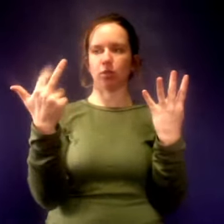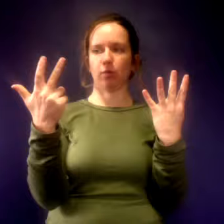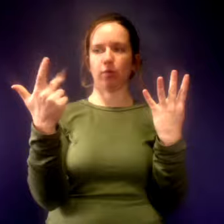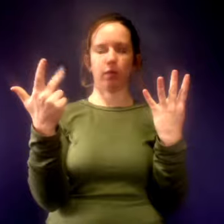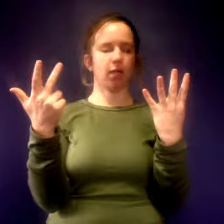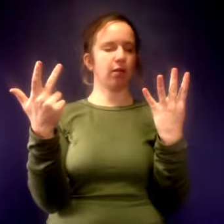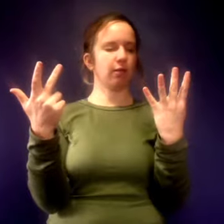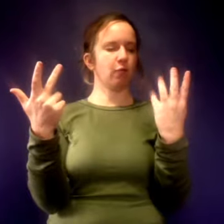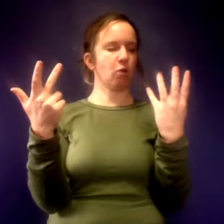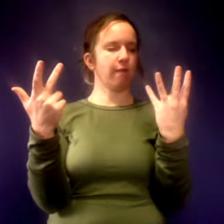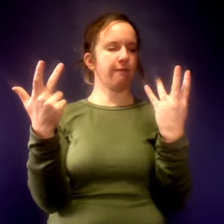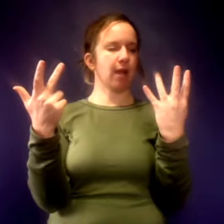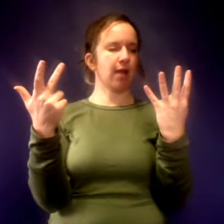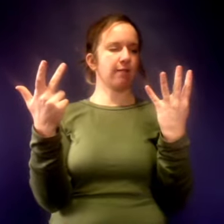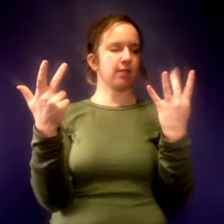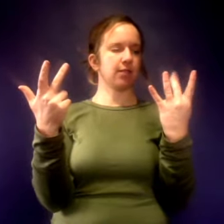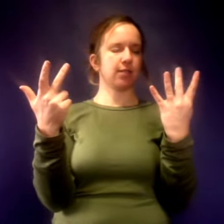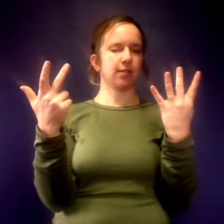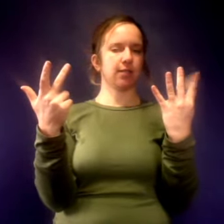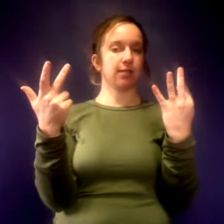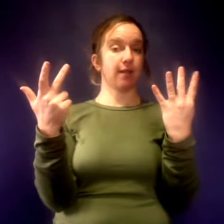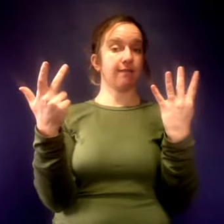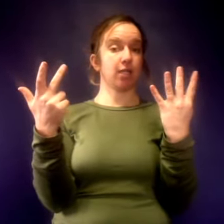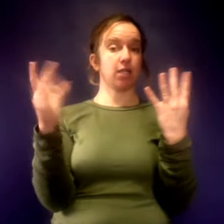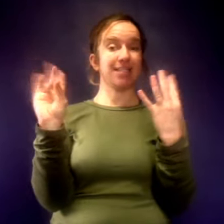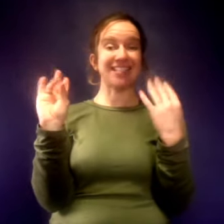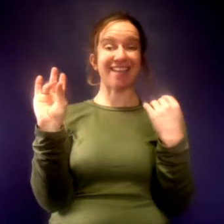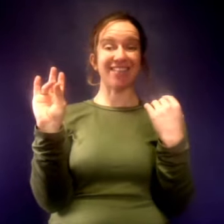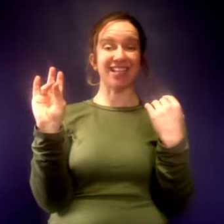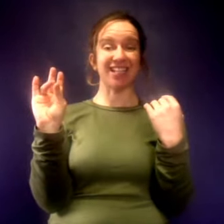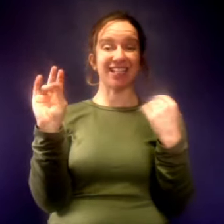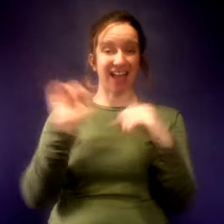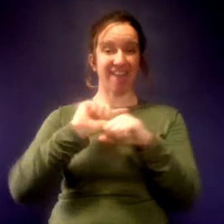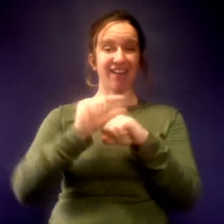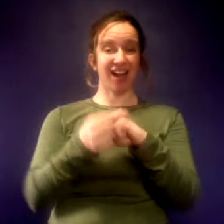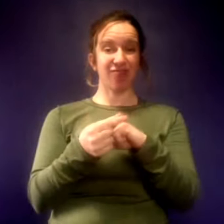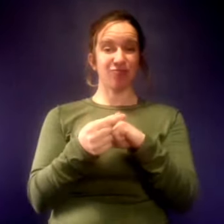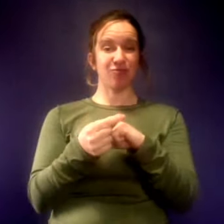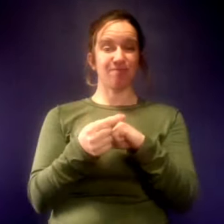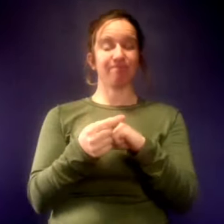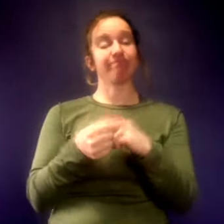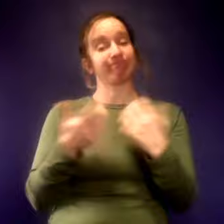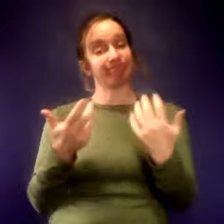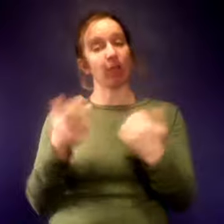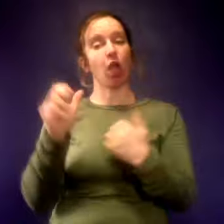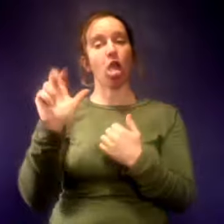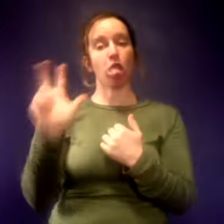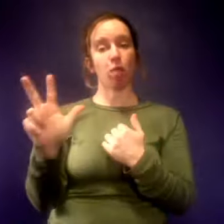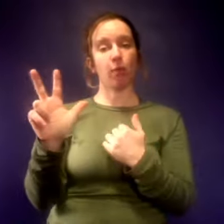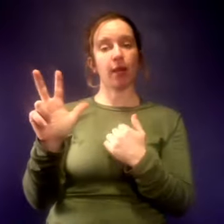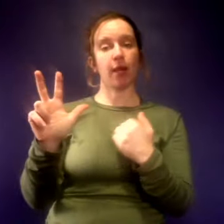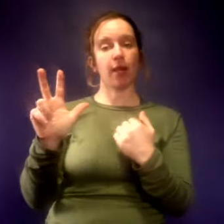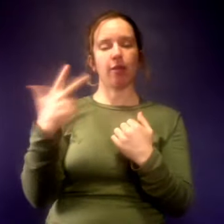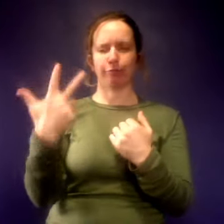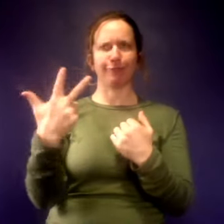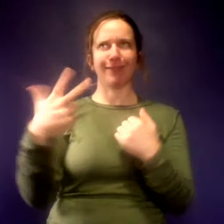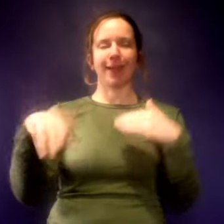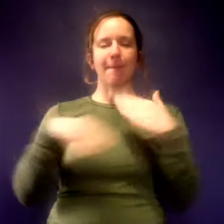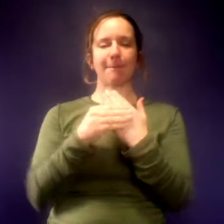3, 4, 5, 6, 7 avocados. So 3 plus 4 is equal to 7. And now I'm going